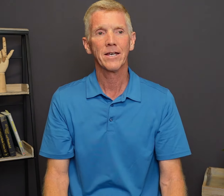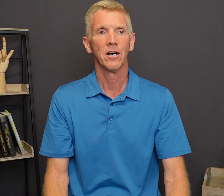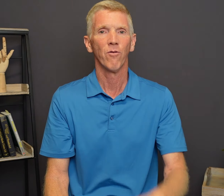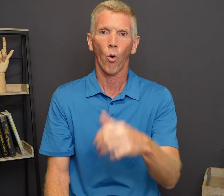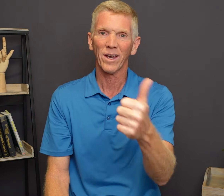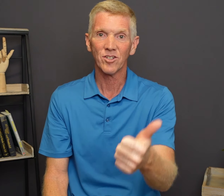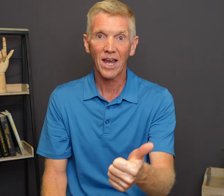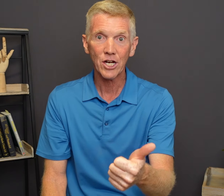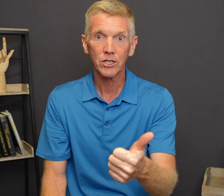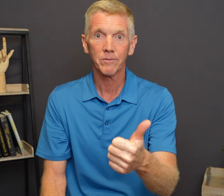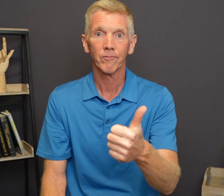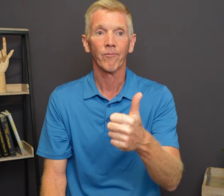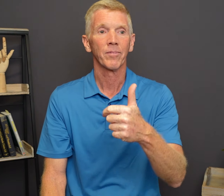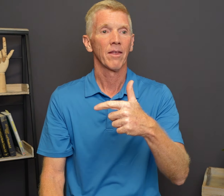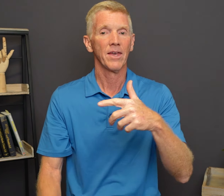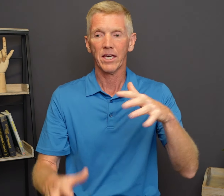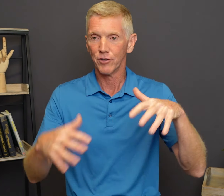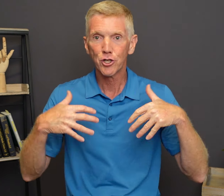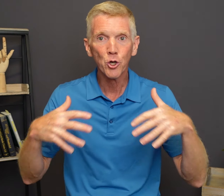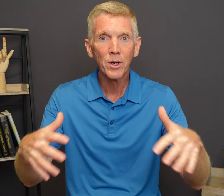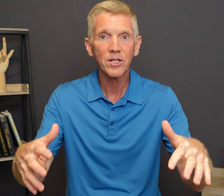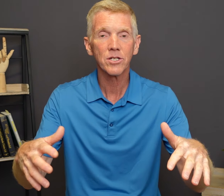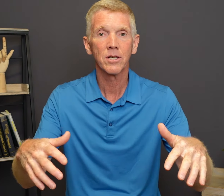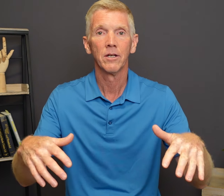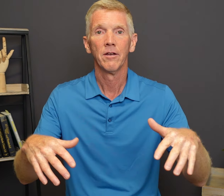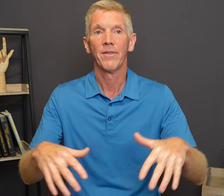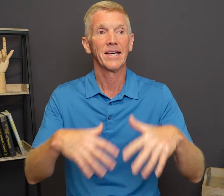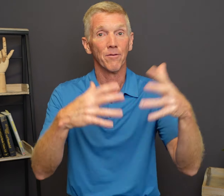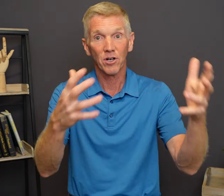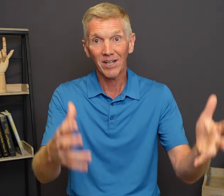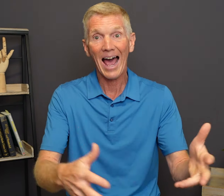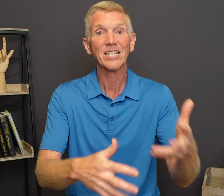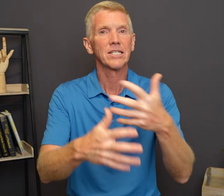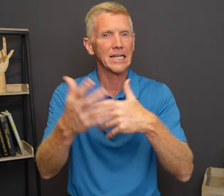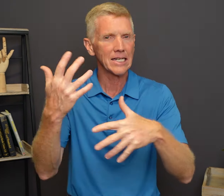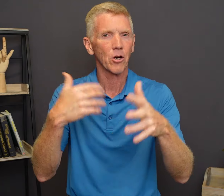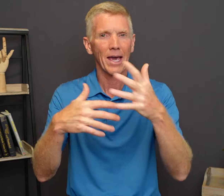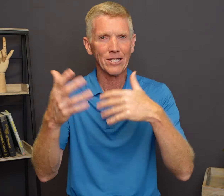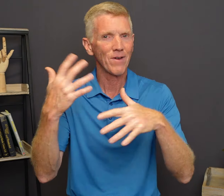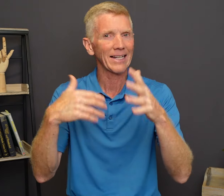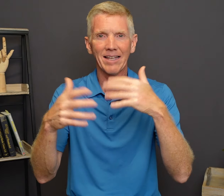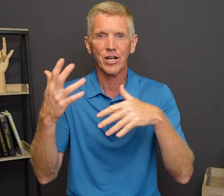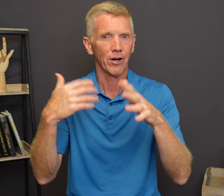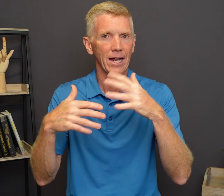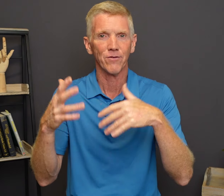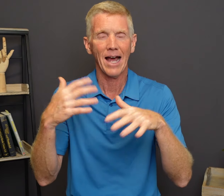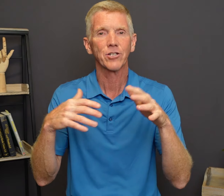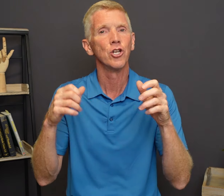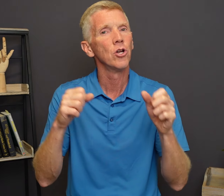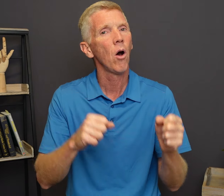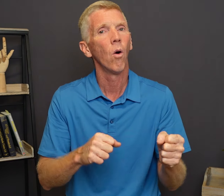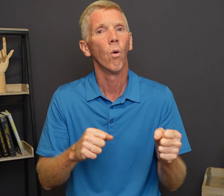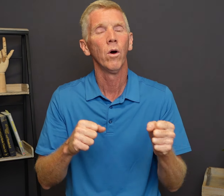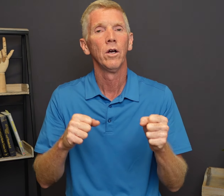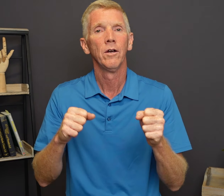of orientation, think of students, think of classes. Okay, you got to get that in your head. You've got to know